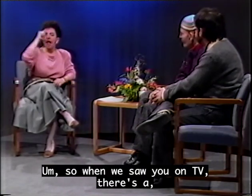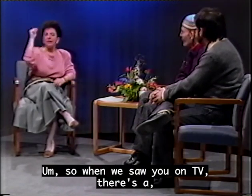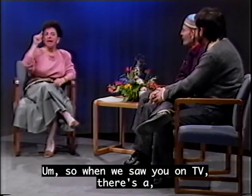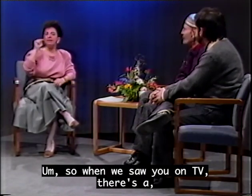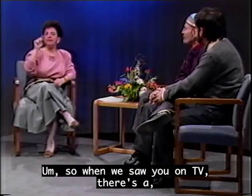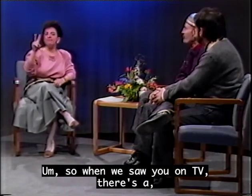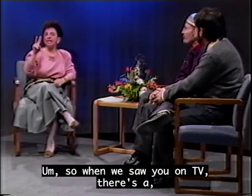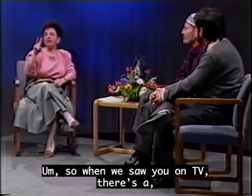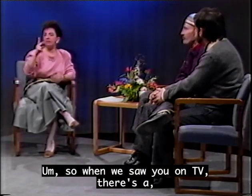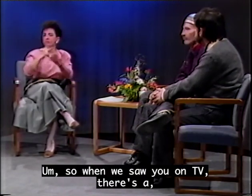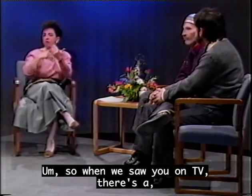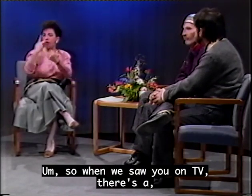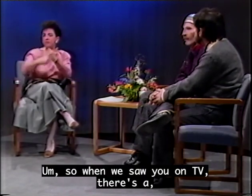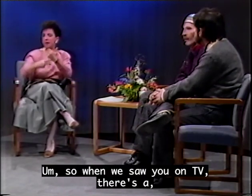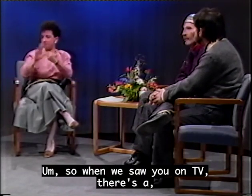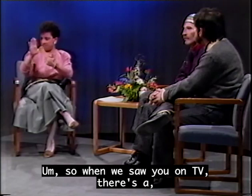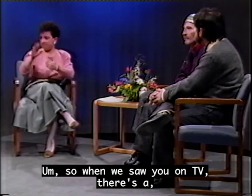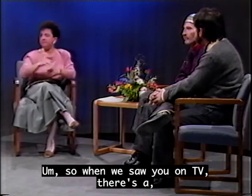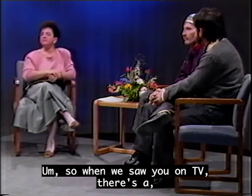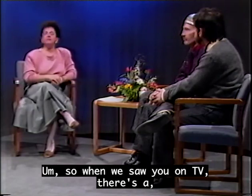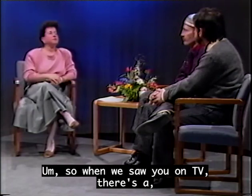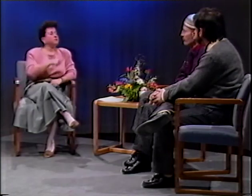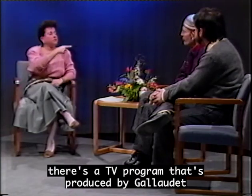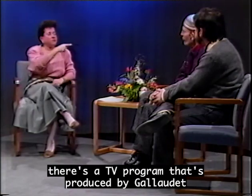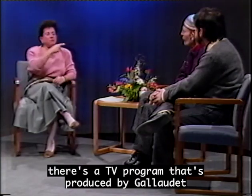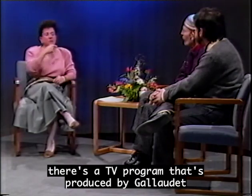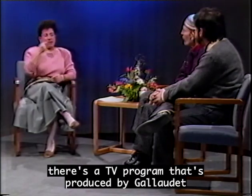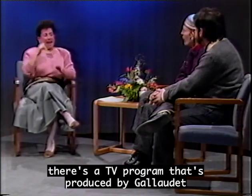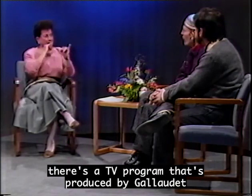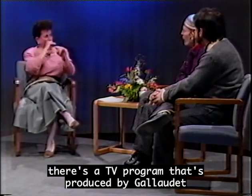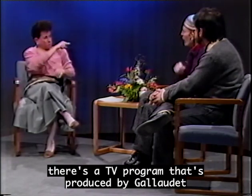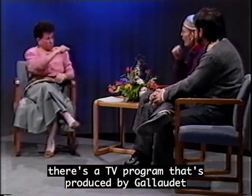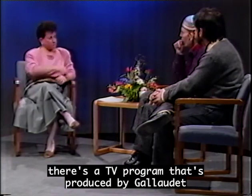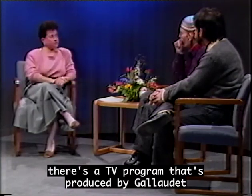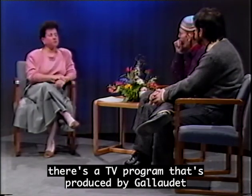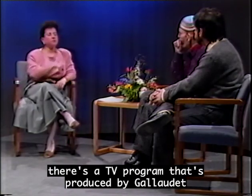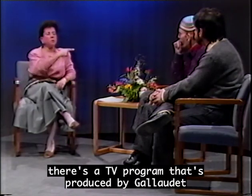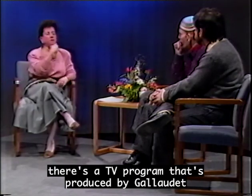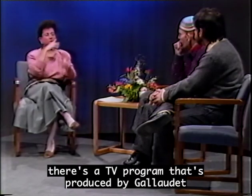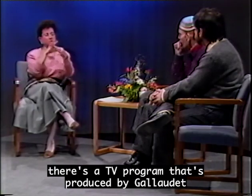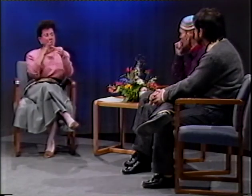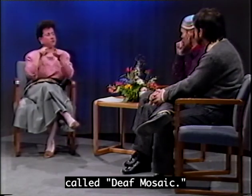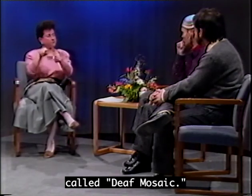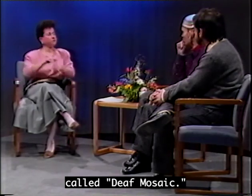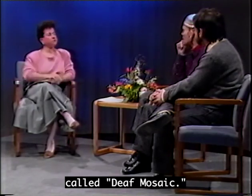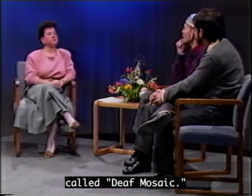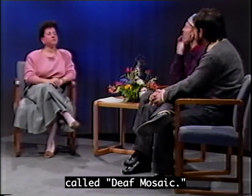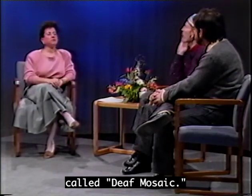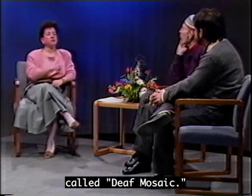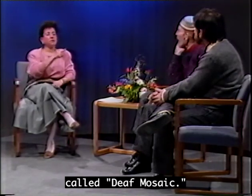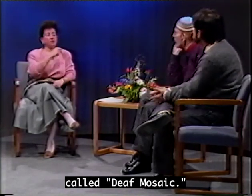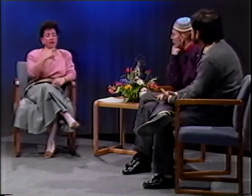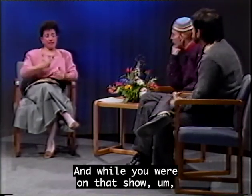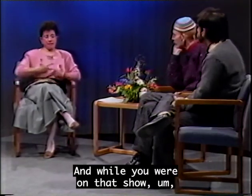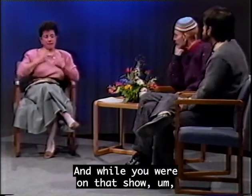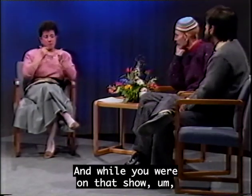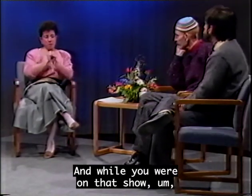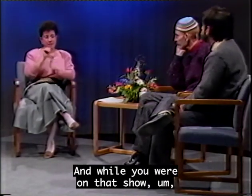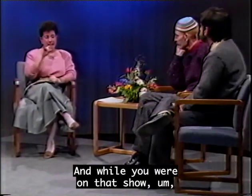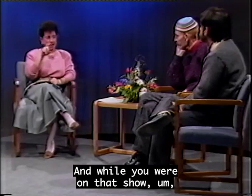So when we saw you on TV, there's a TV program that's produced by Gallaudet called Deaf Mosaic. And while you were on that